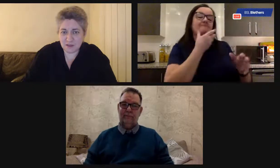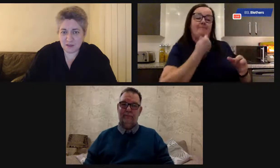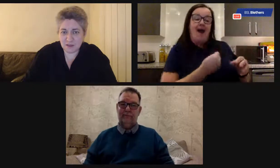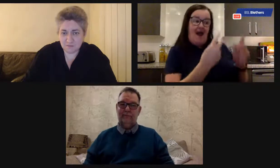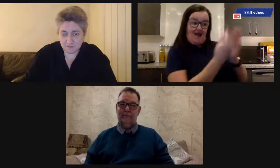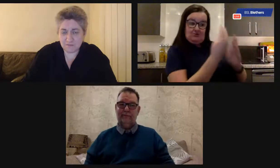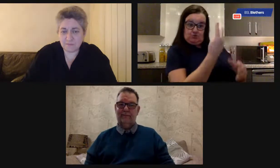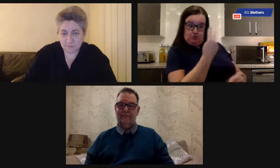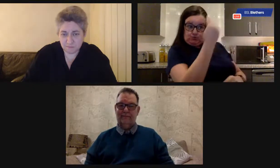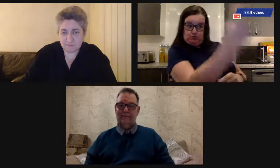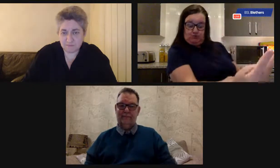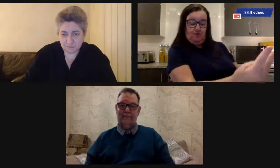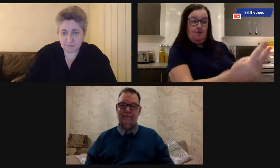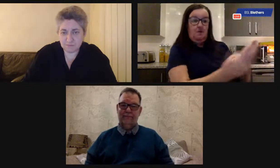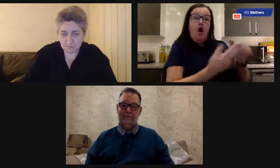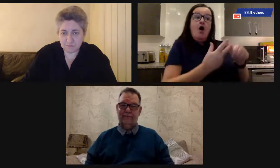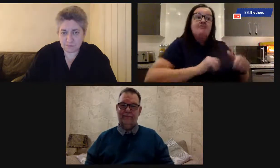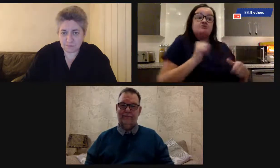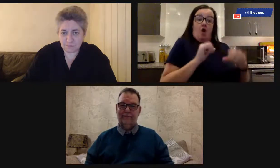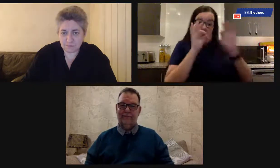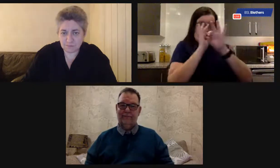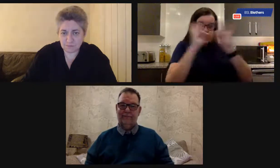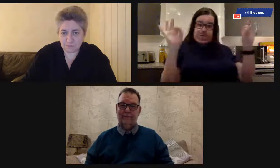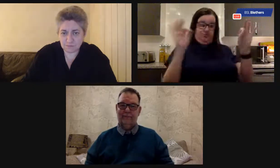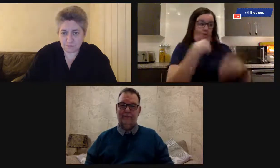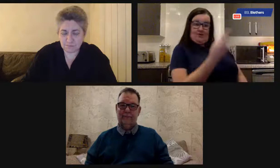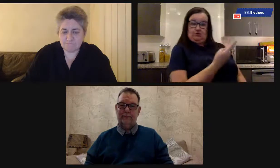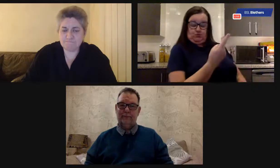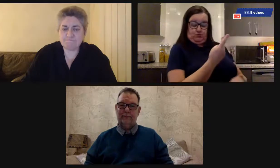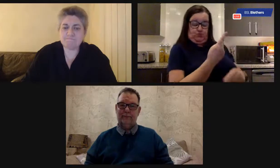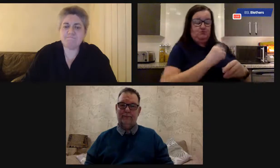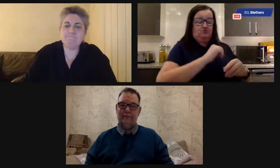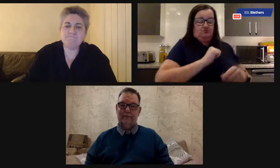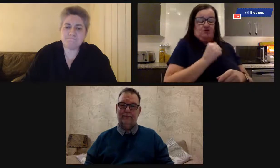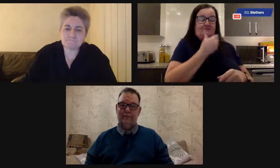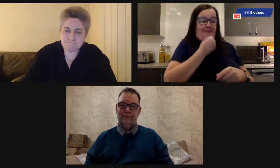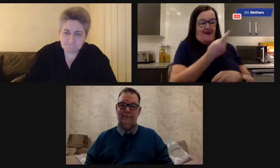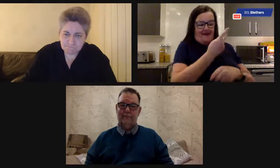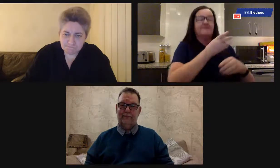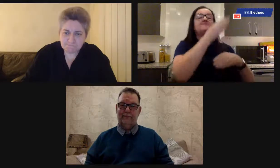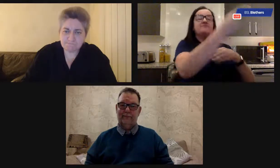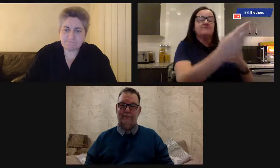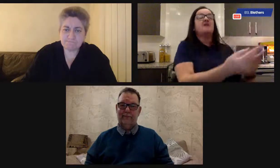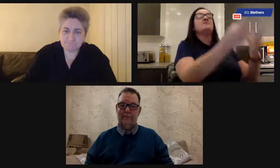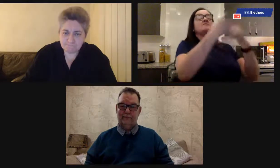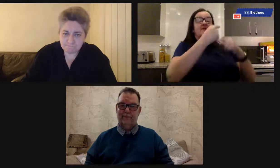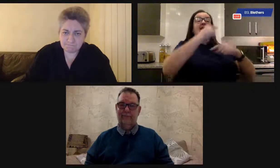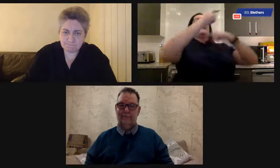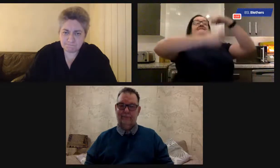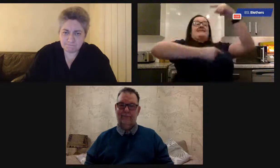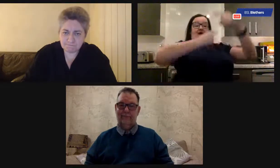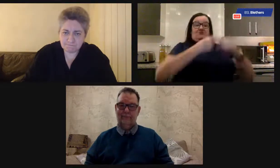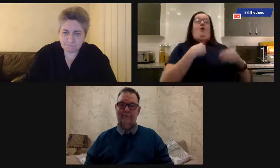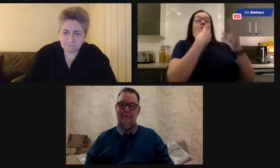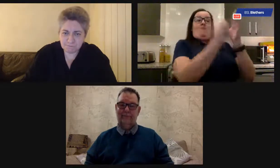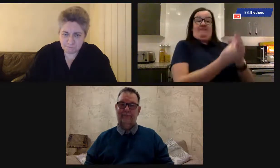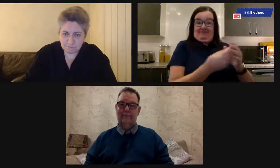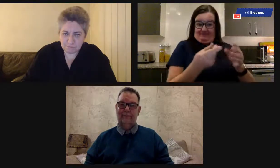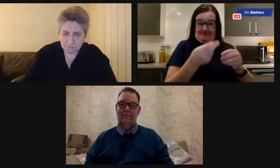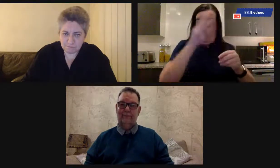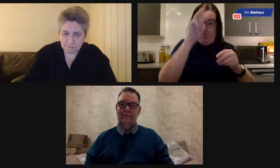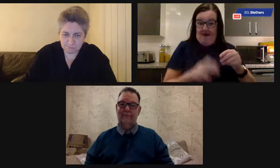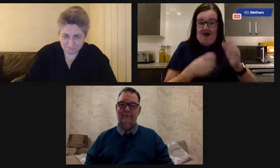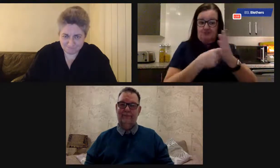but he went himself. And then when he came back, he kept going on and telling me about everything he'd seen. It was amazing. And said, but there was nobody from Scotland